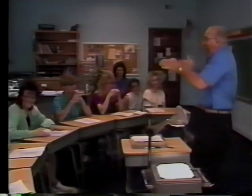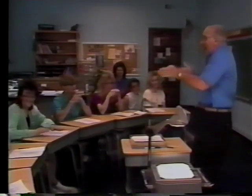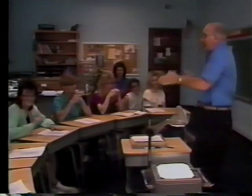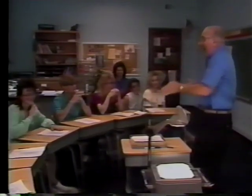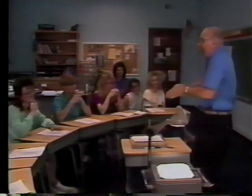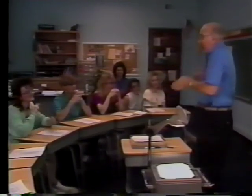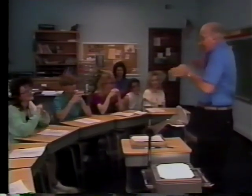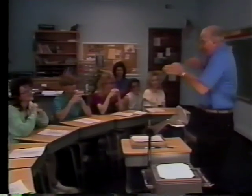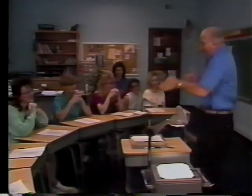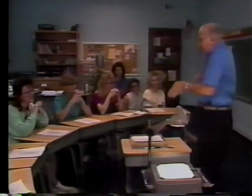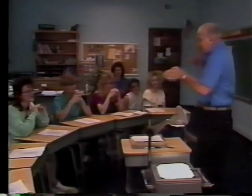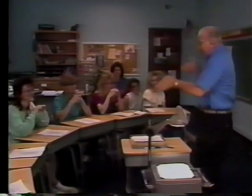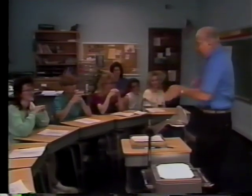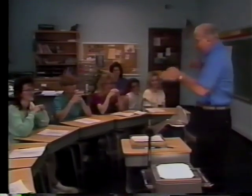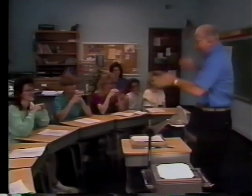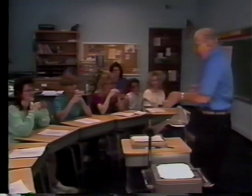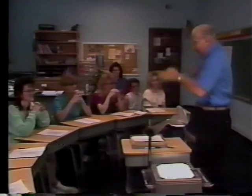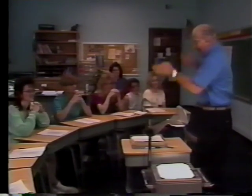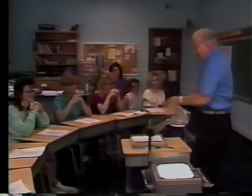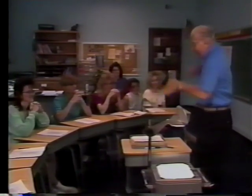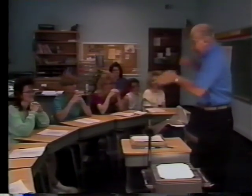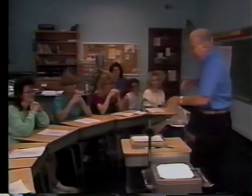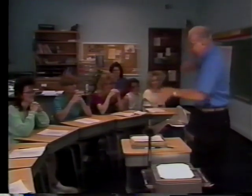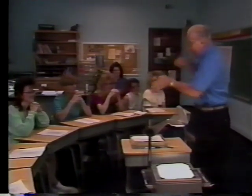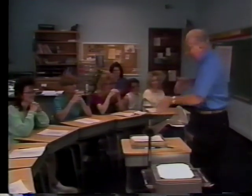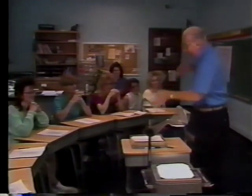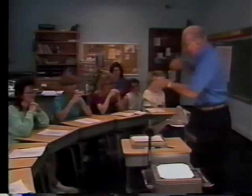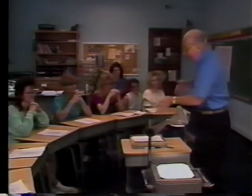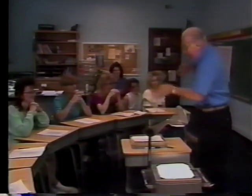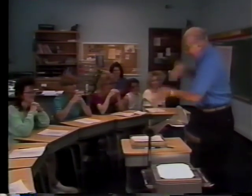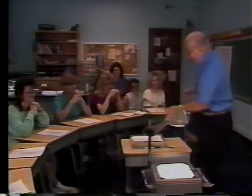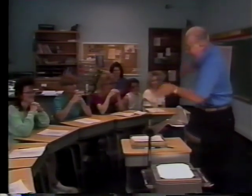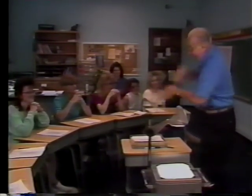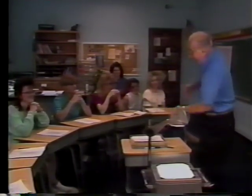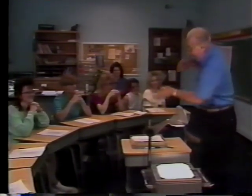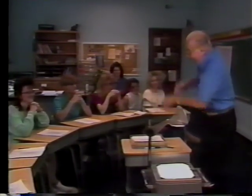And then chase itself downhill. Boom, boom, boom, boom.